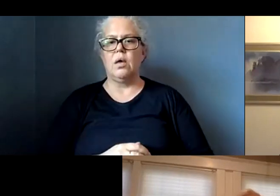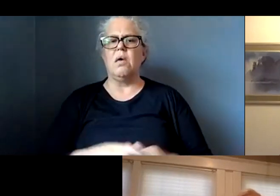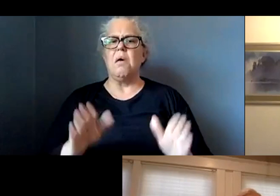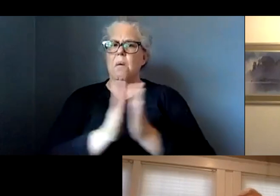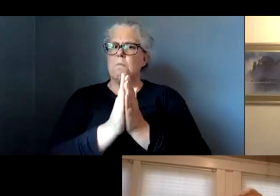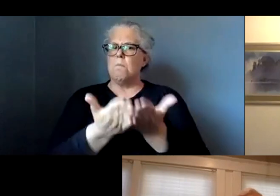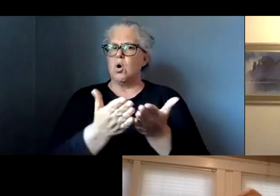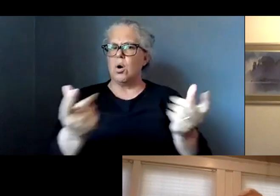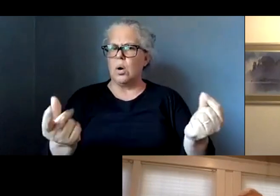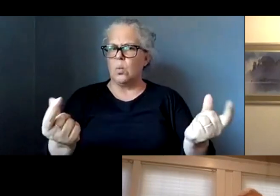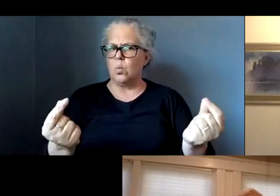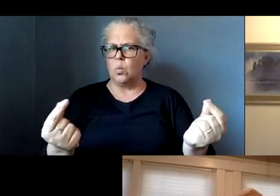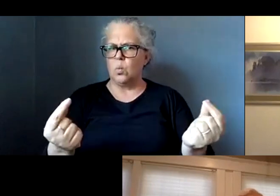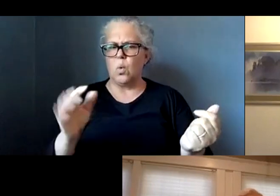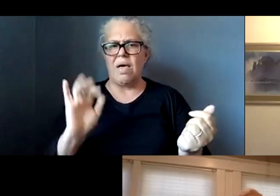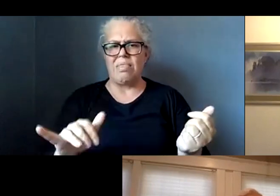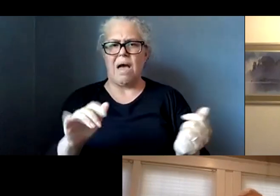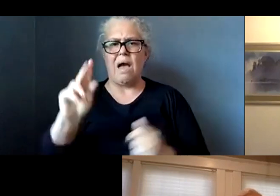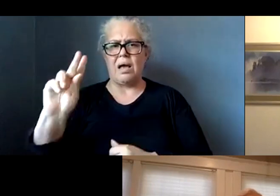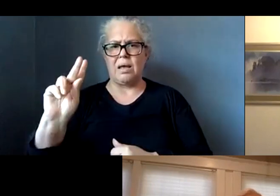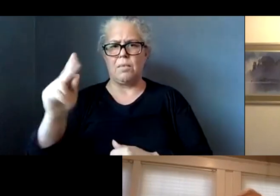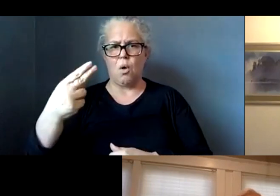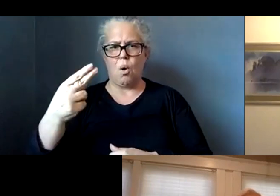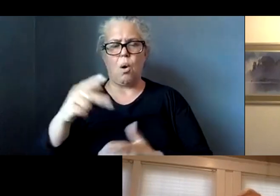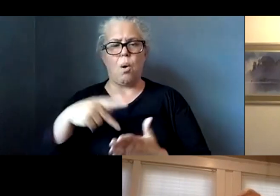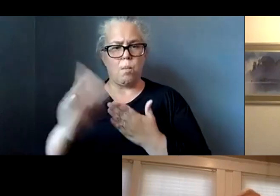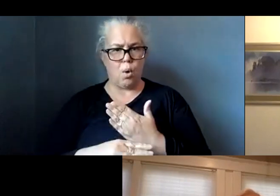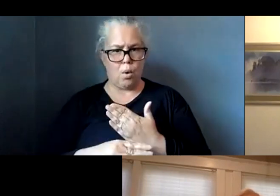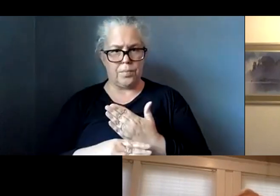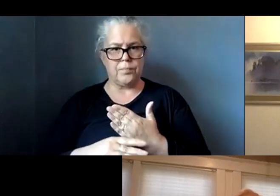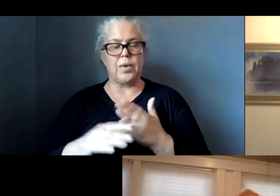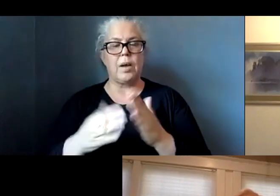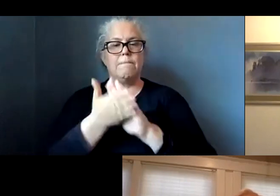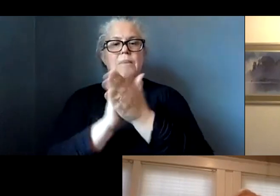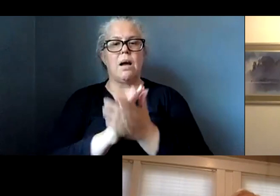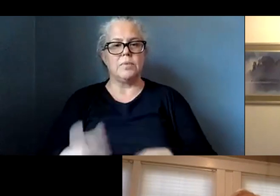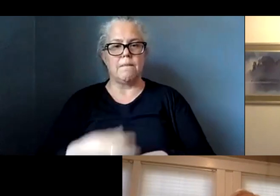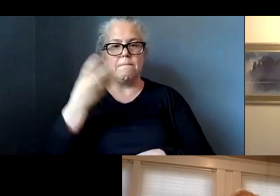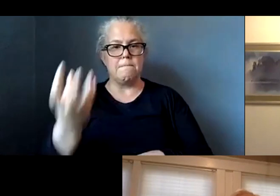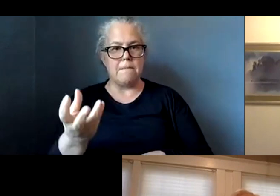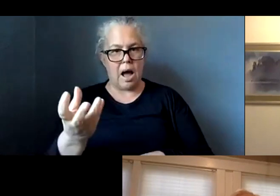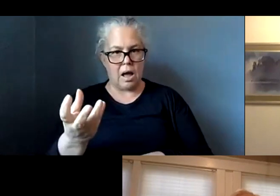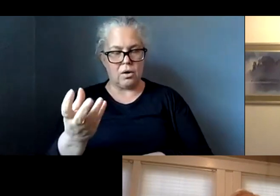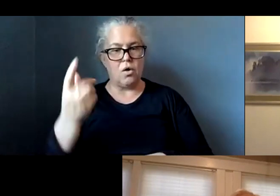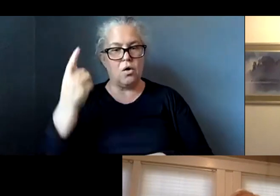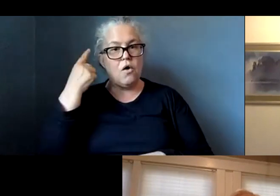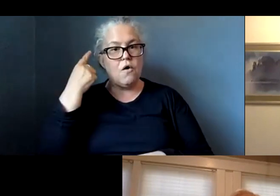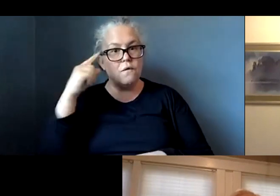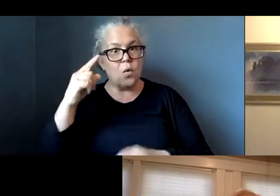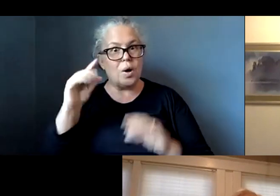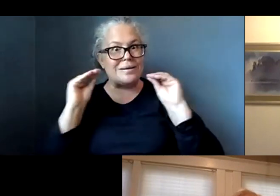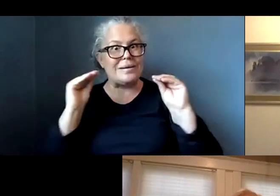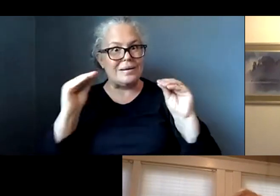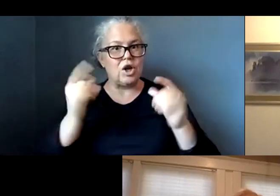takes the Kiplin Hall program that Dr. Gillin developed as a model through which the teaching of the liberal arts generally can